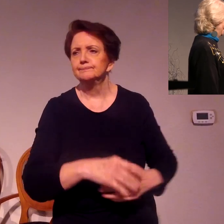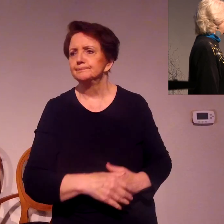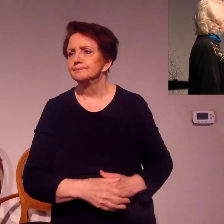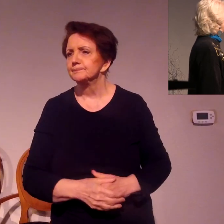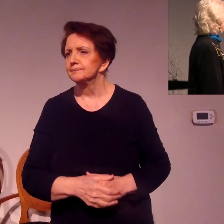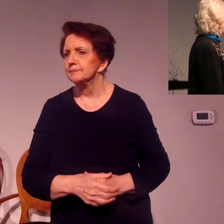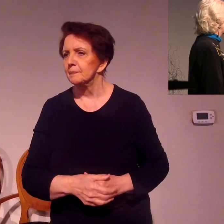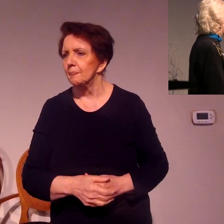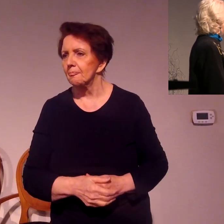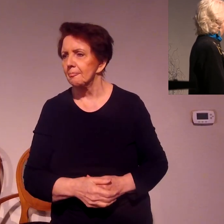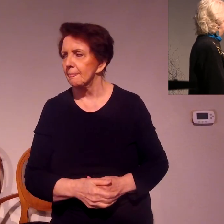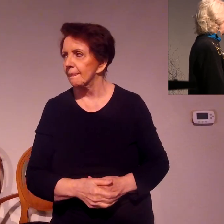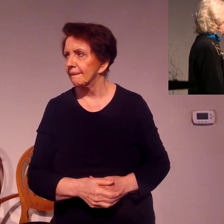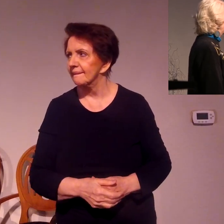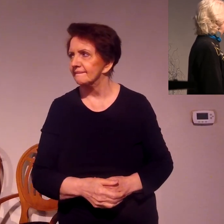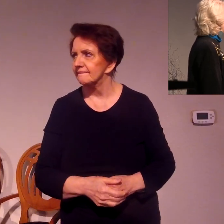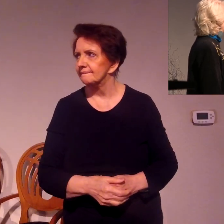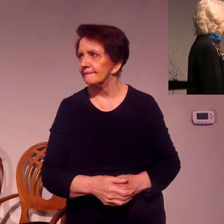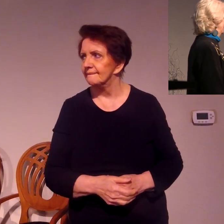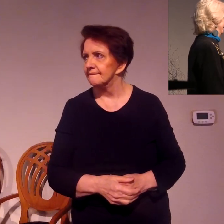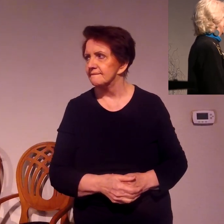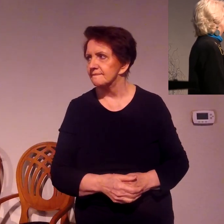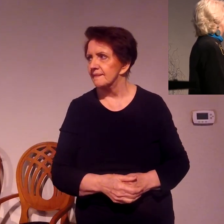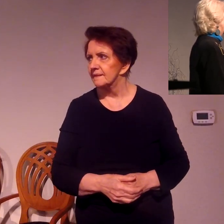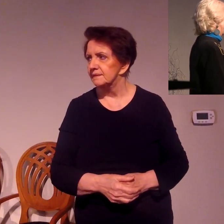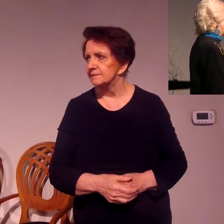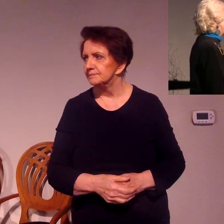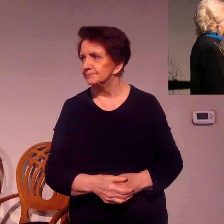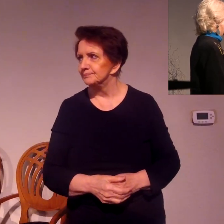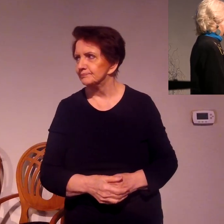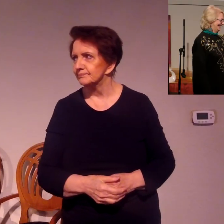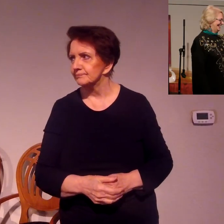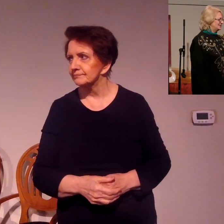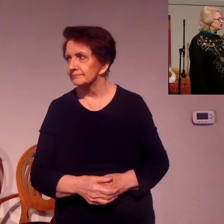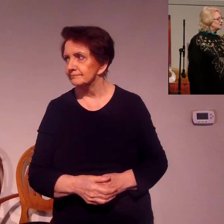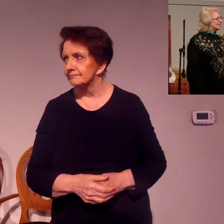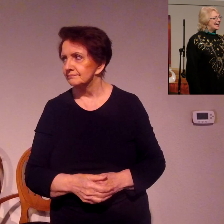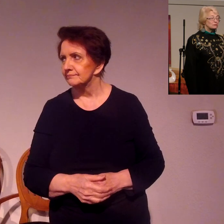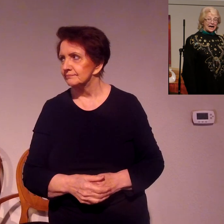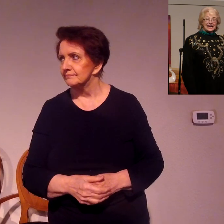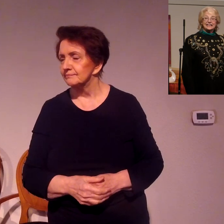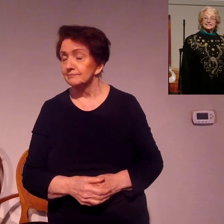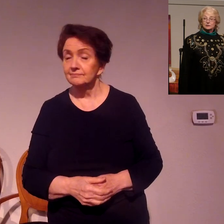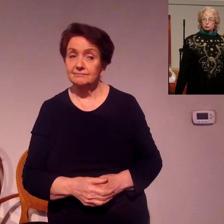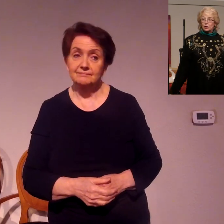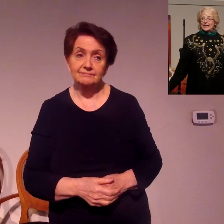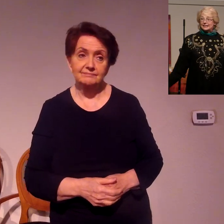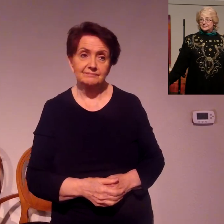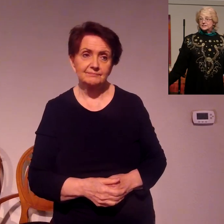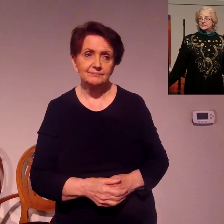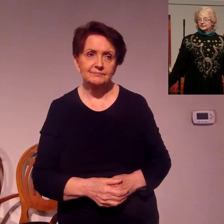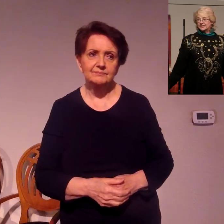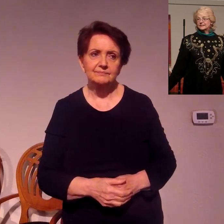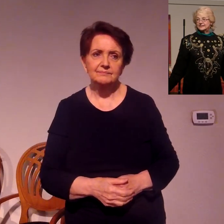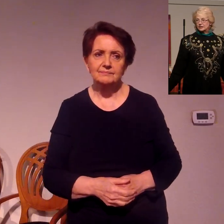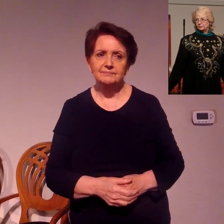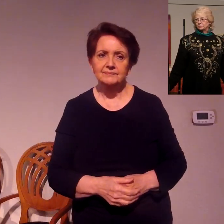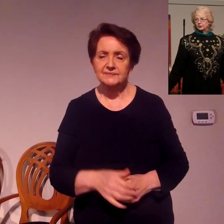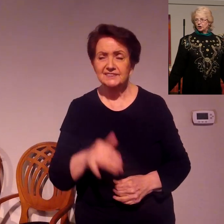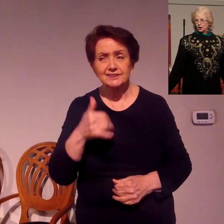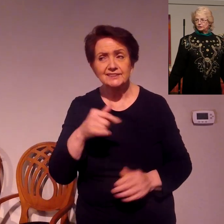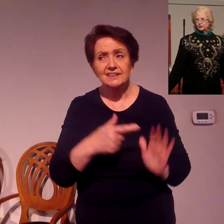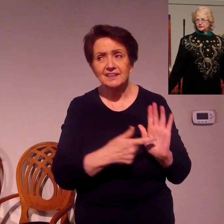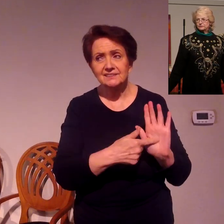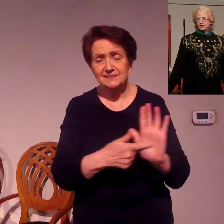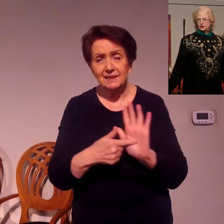as it comes to dishes. I'm very grateful. Right? And it's a silly example,